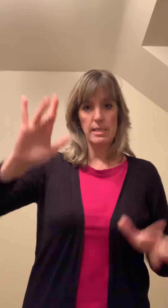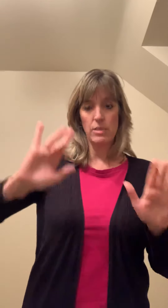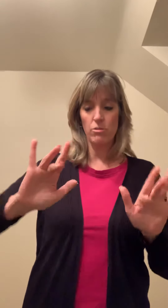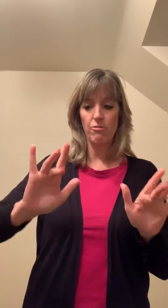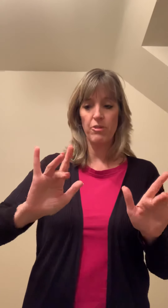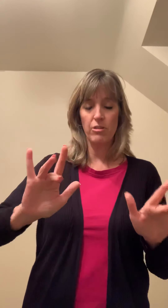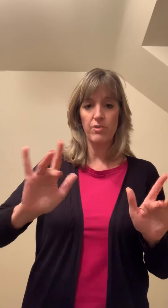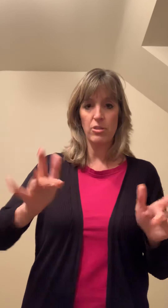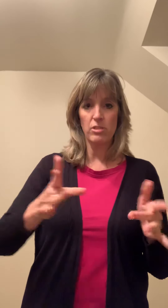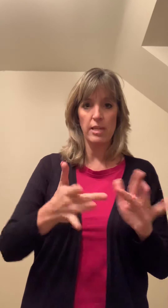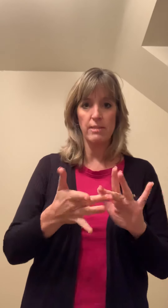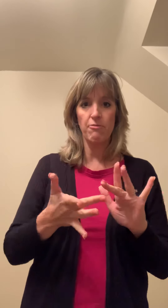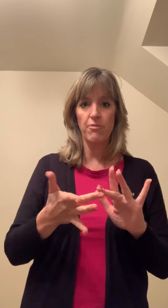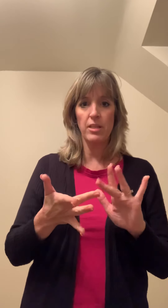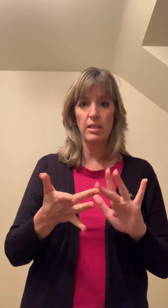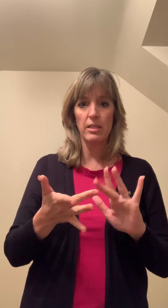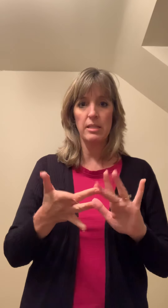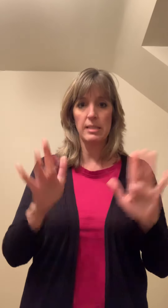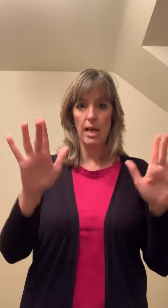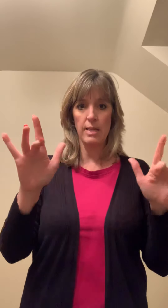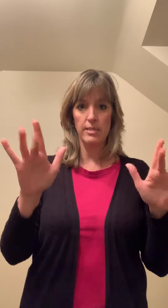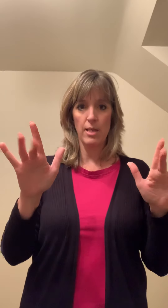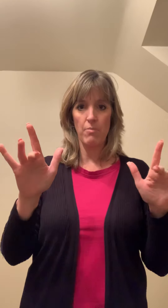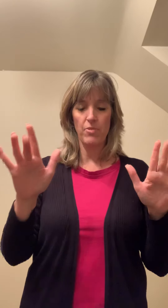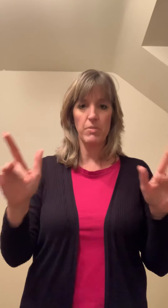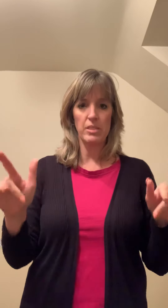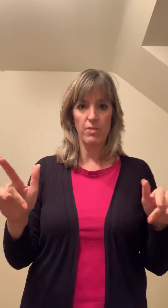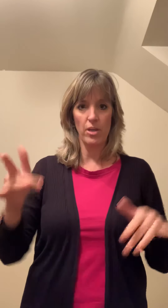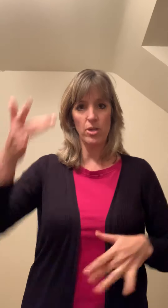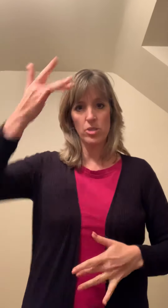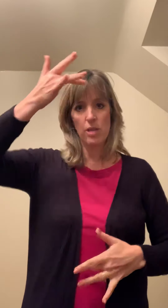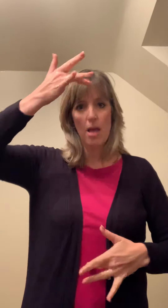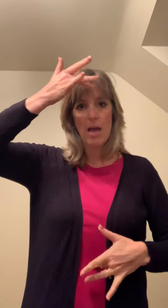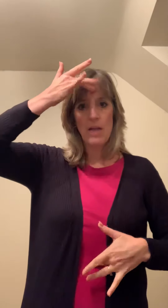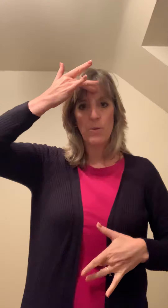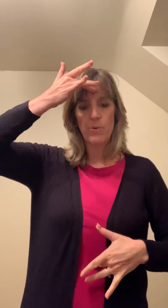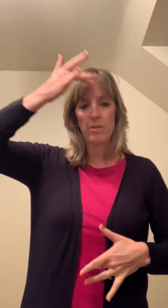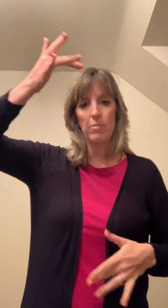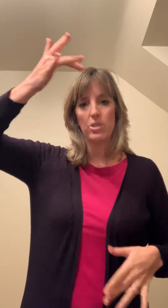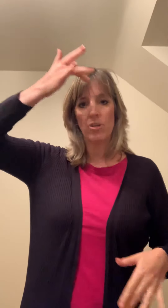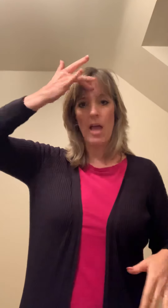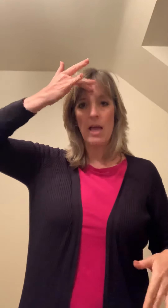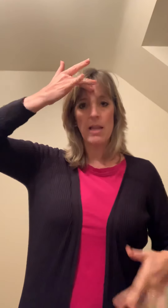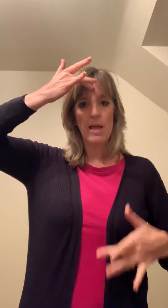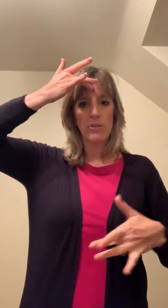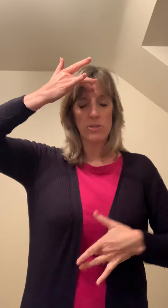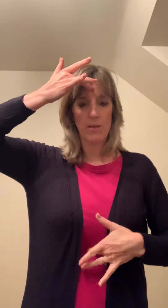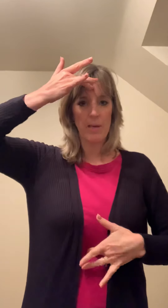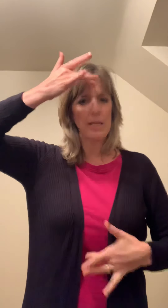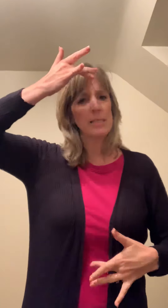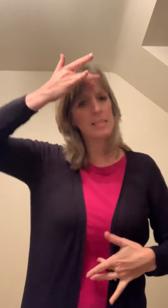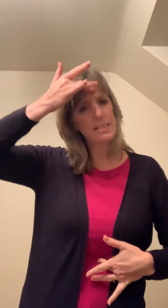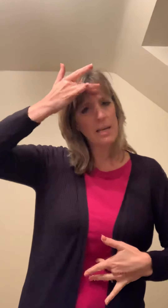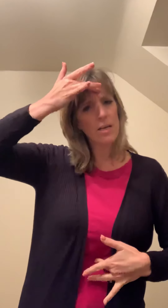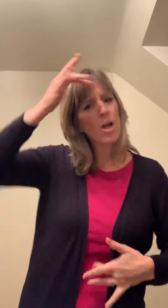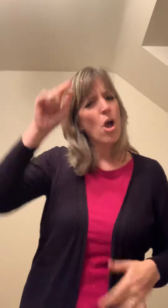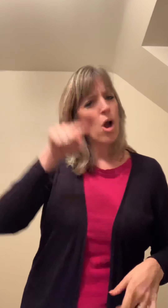are the feel fingers. Lots of feeling signs come from these fingers. And you put them at your head and your stomach. Sick. Are